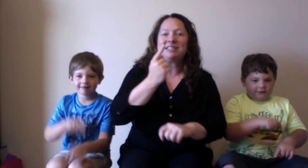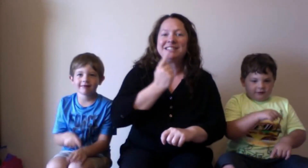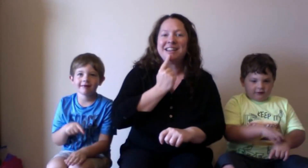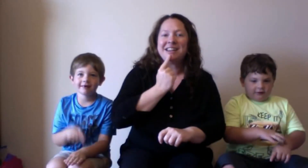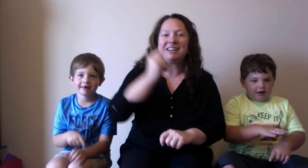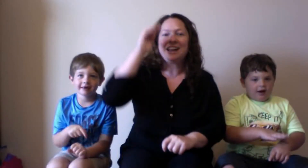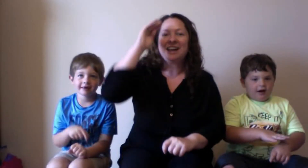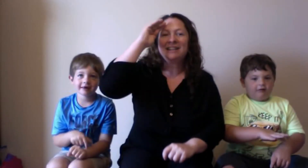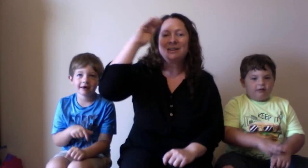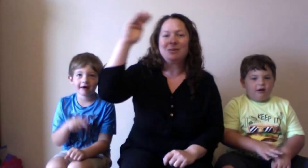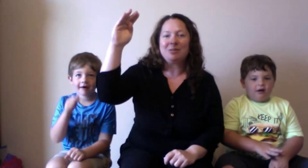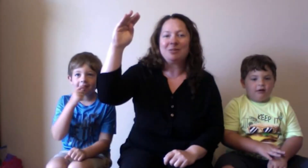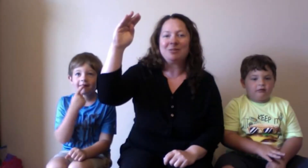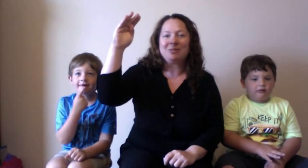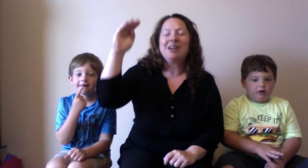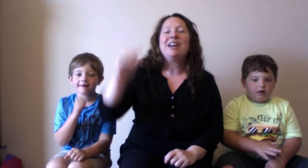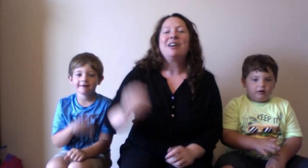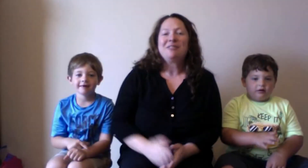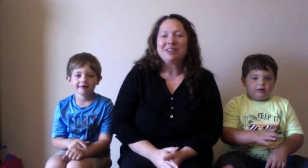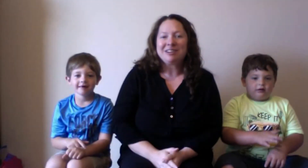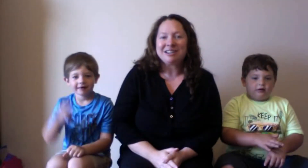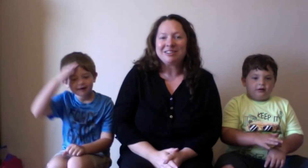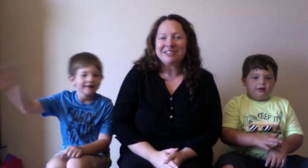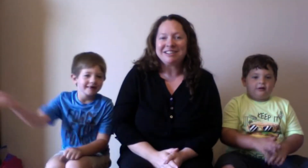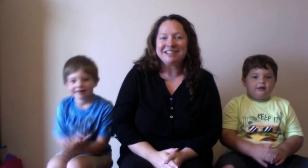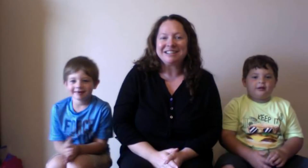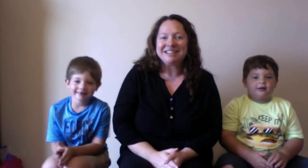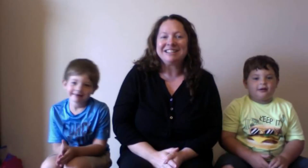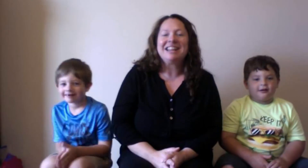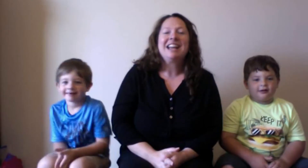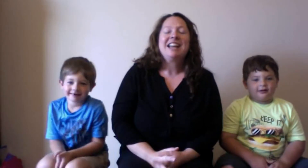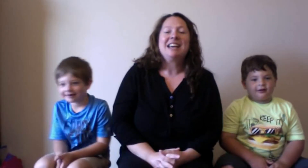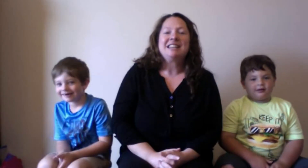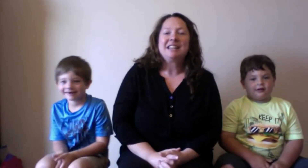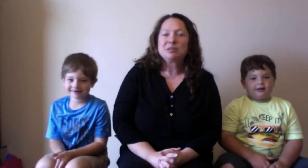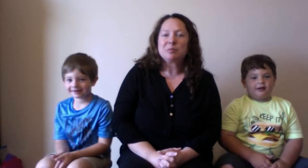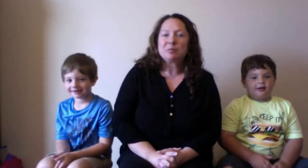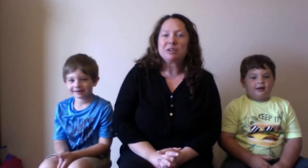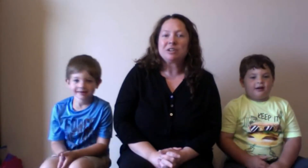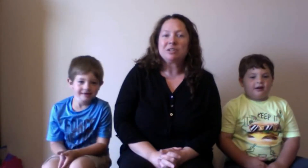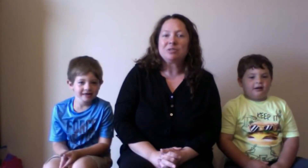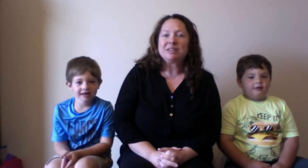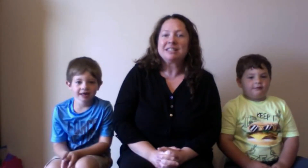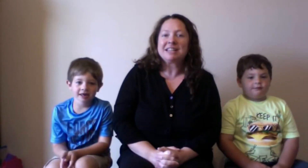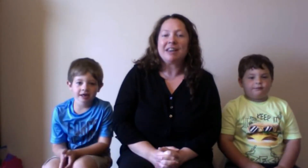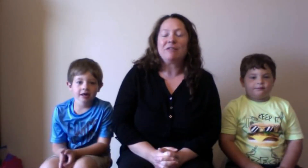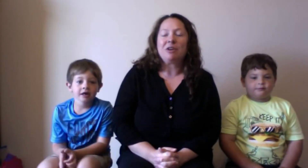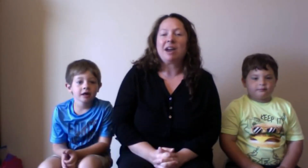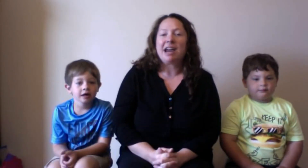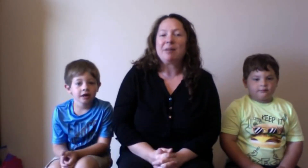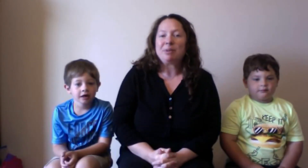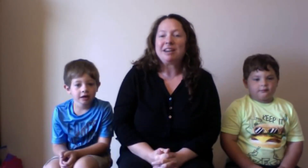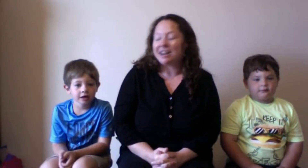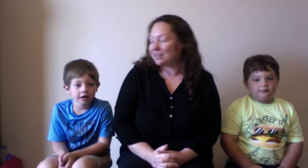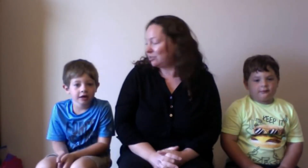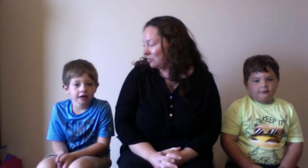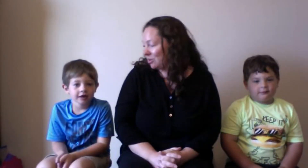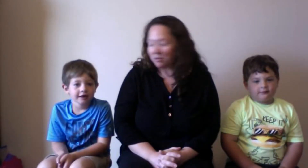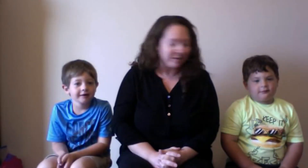say hello. Hello. Very good. And the next one we're going to do is If You're Happy and You Know It.